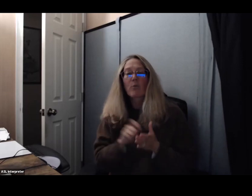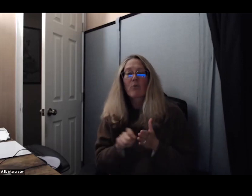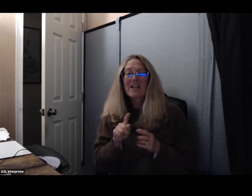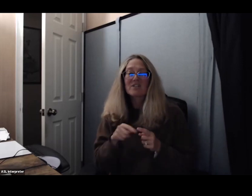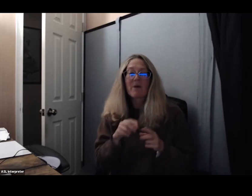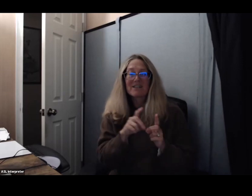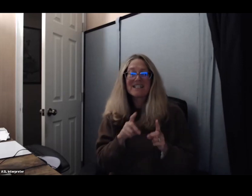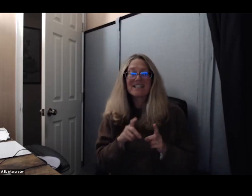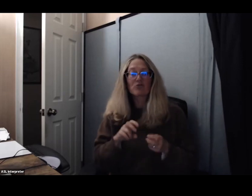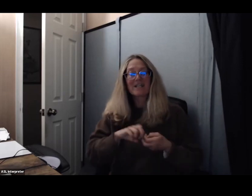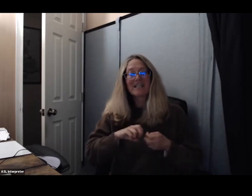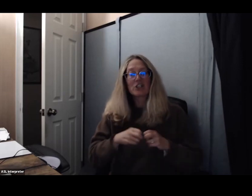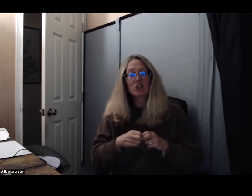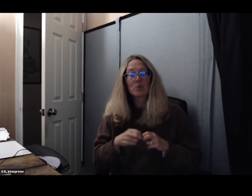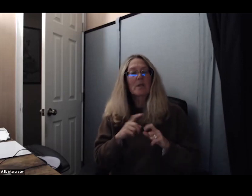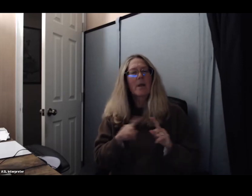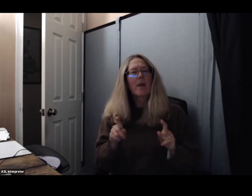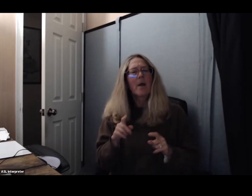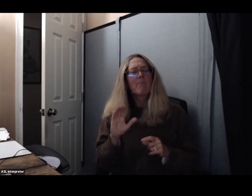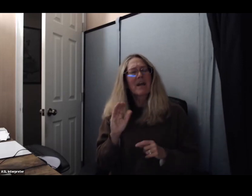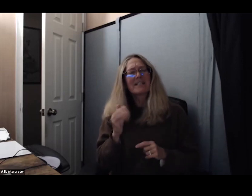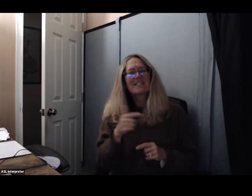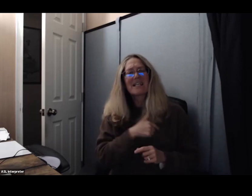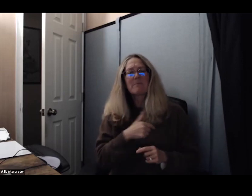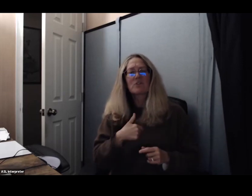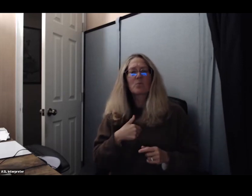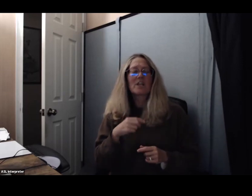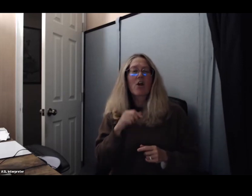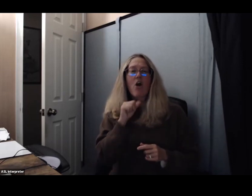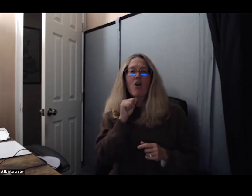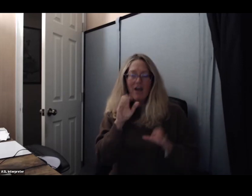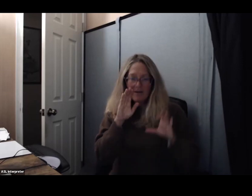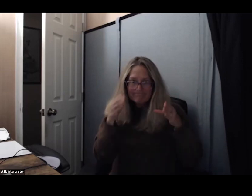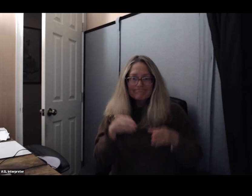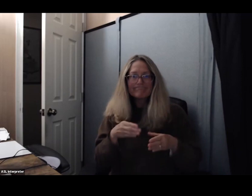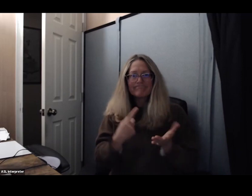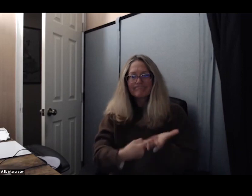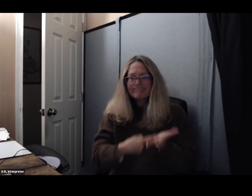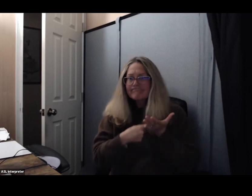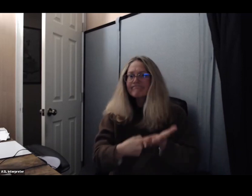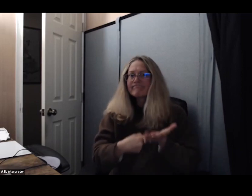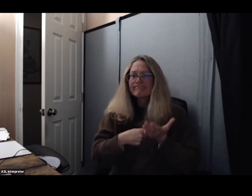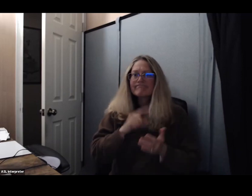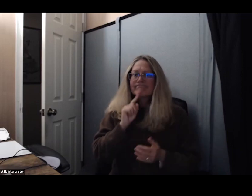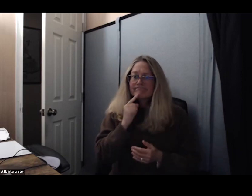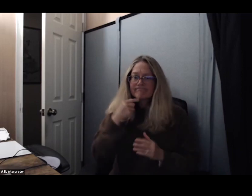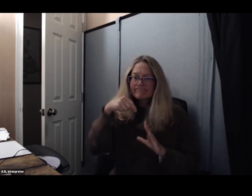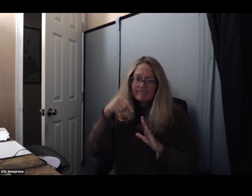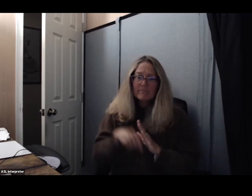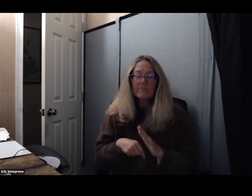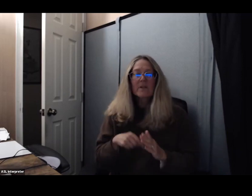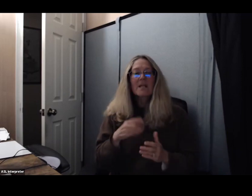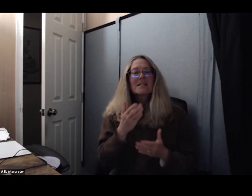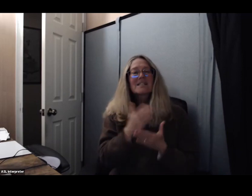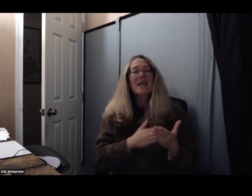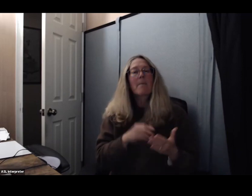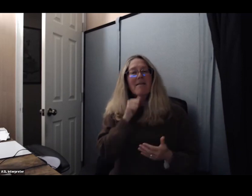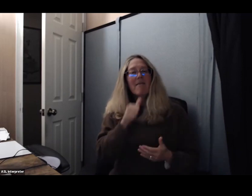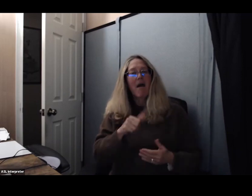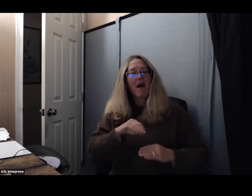district issues, but it seemed like we're just dodging the ball about talking about these unmet needs